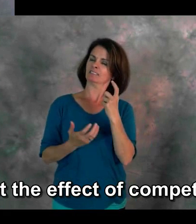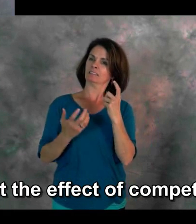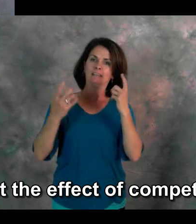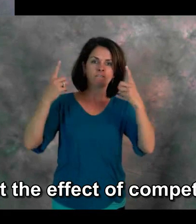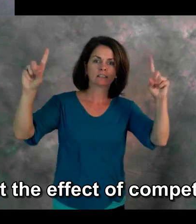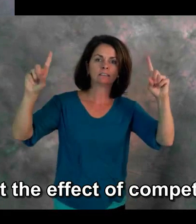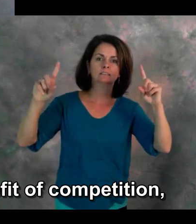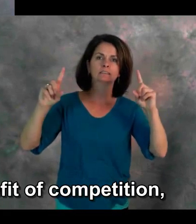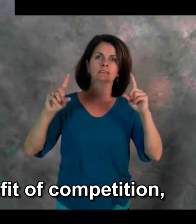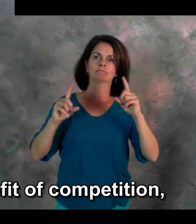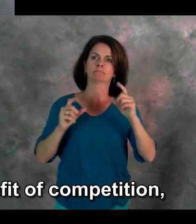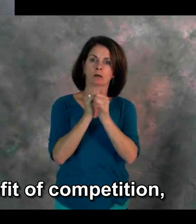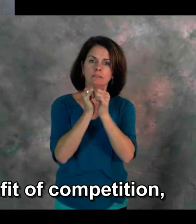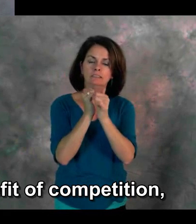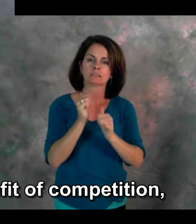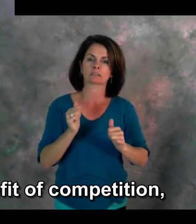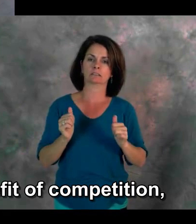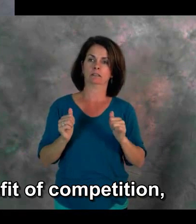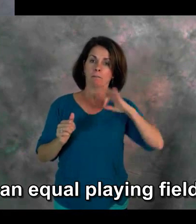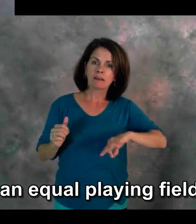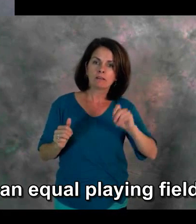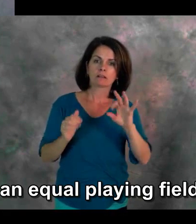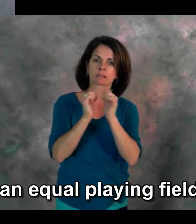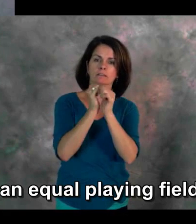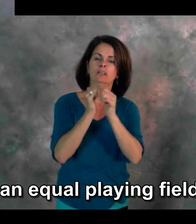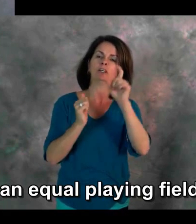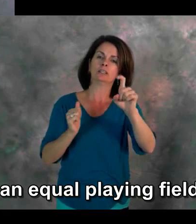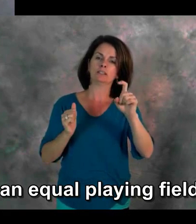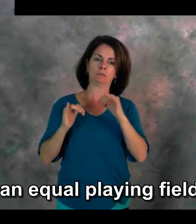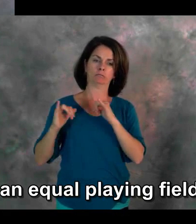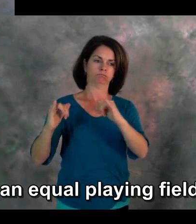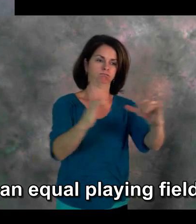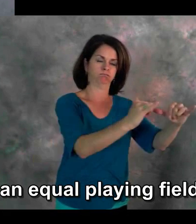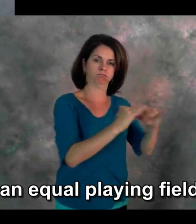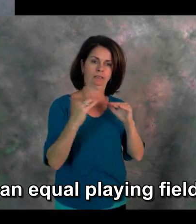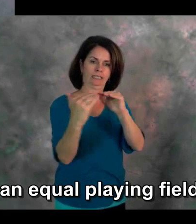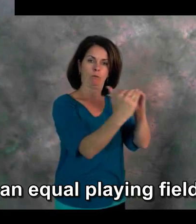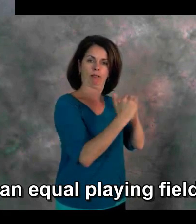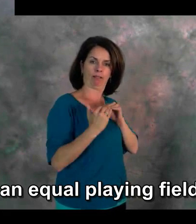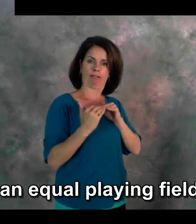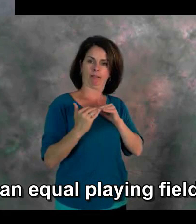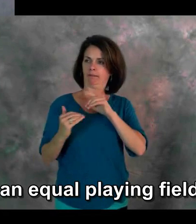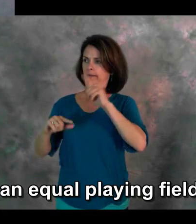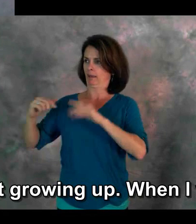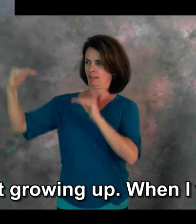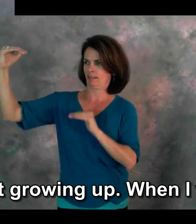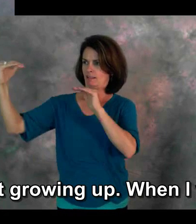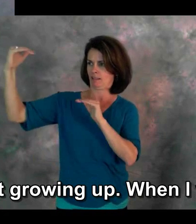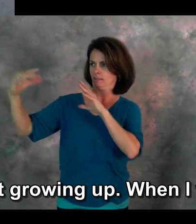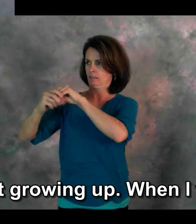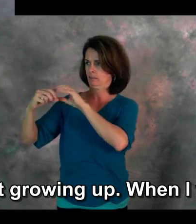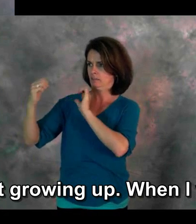get the effect of competition and get the benefit of competition, you have to compete on an equal playing field.